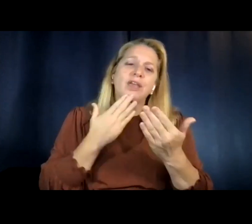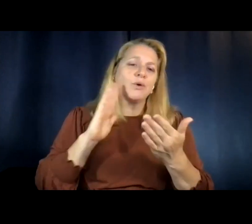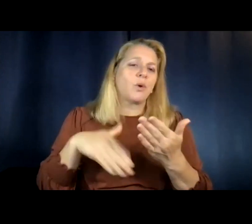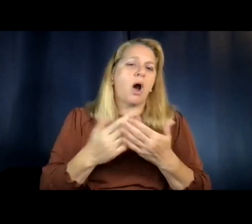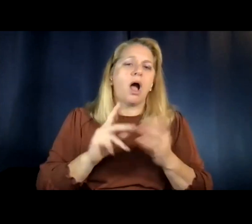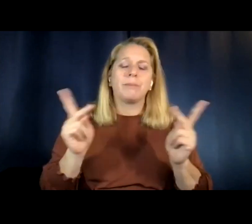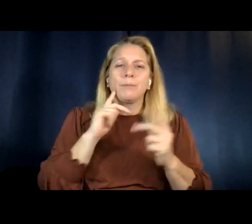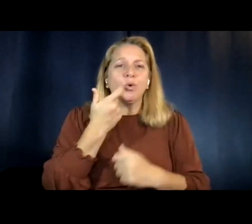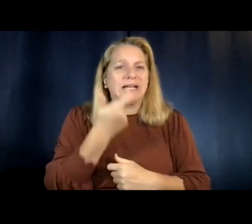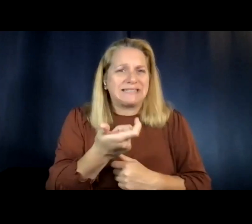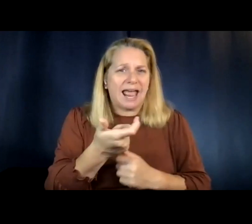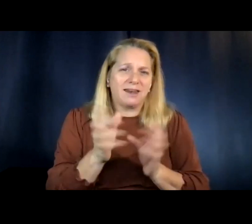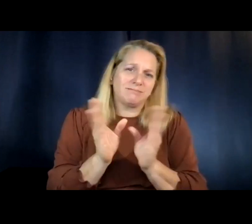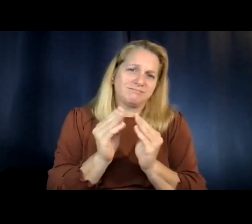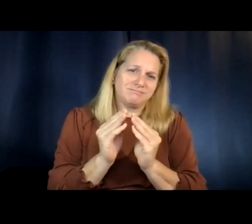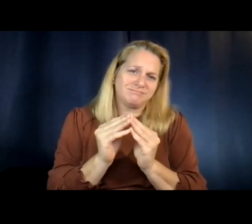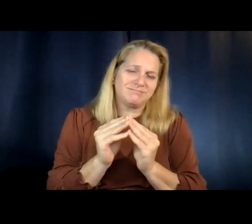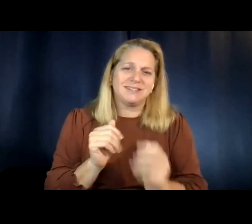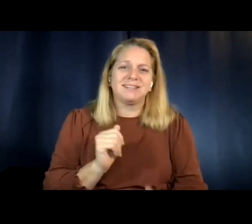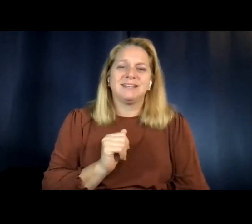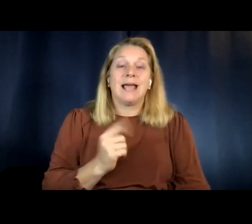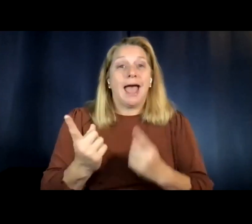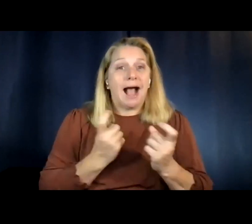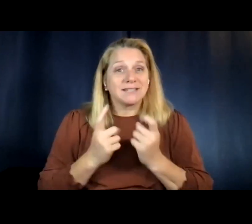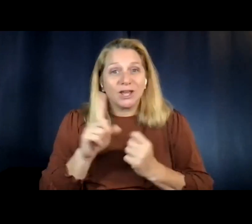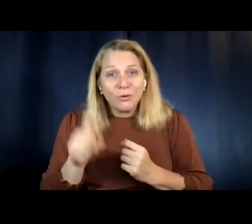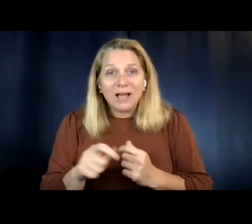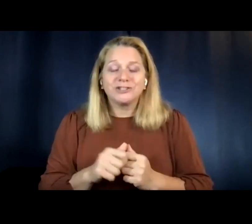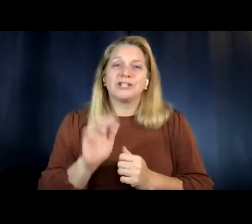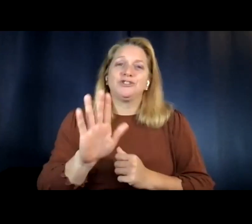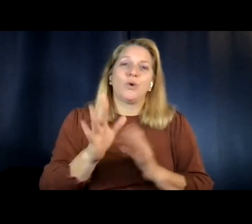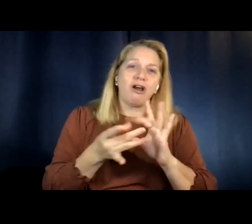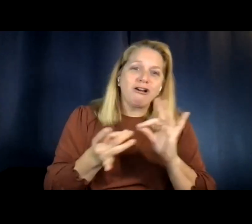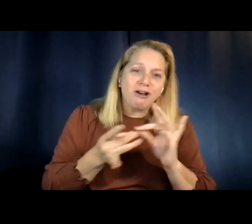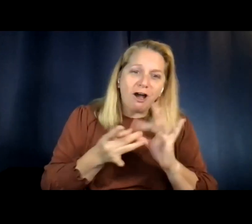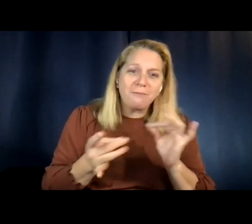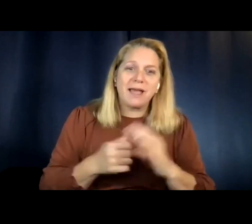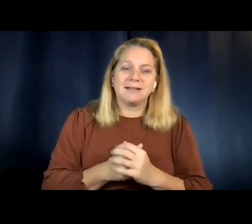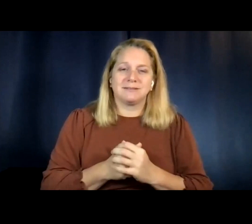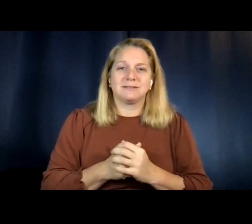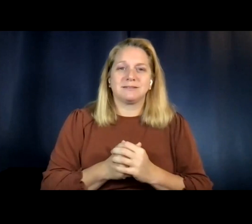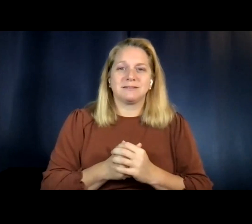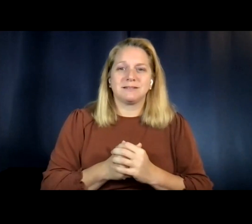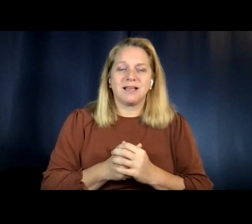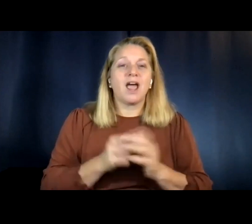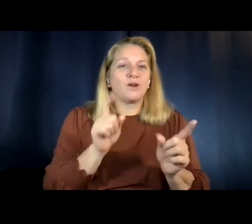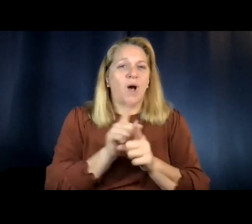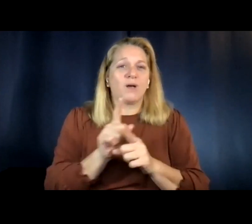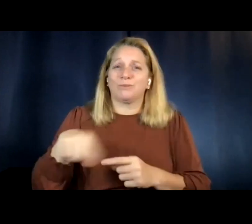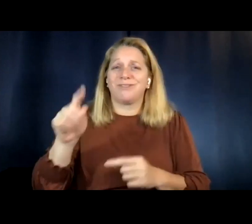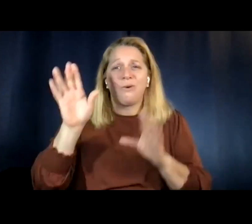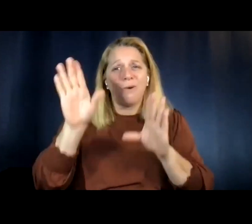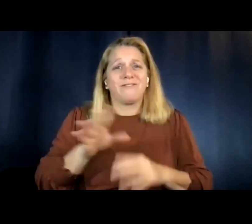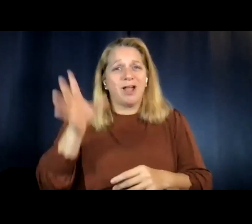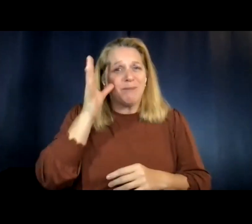the webinar and asking questions and your comments, as well as to these wonderful parents for